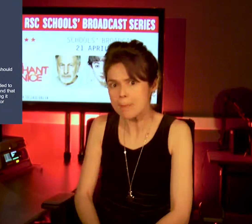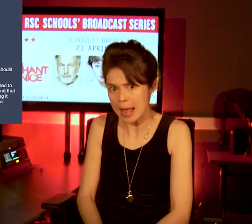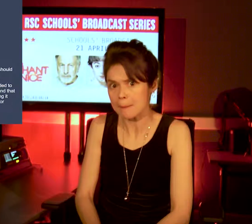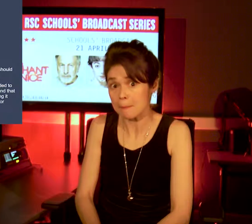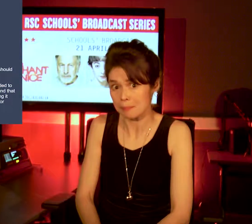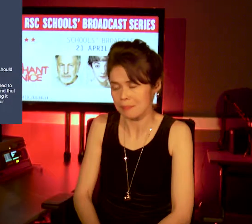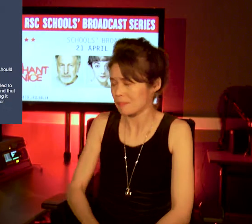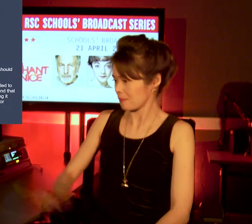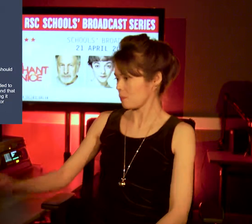Venetian.